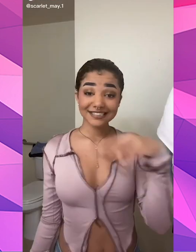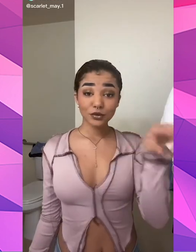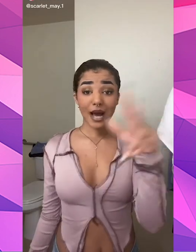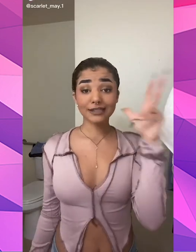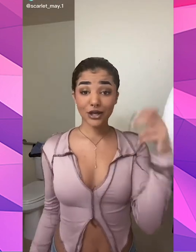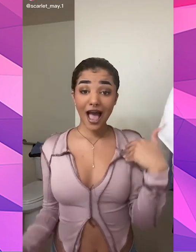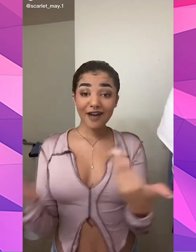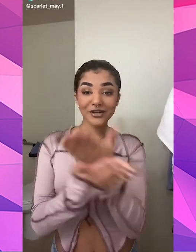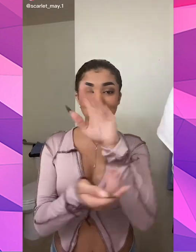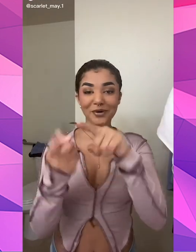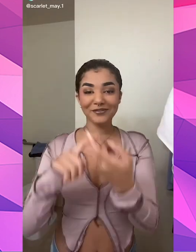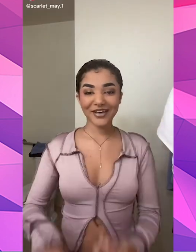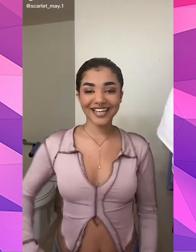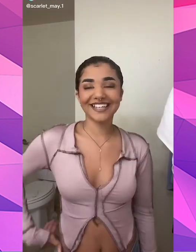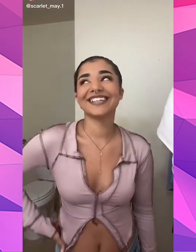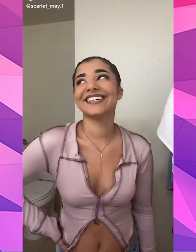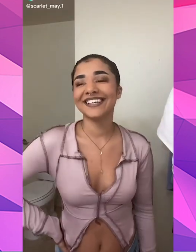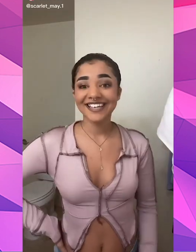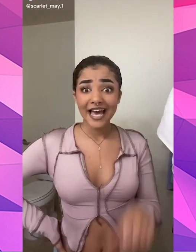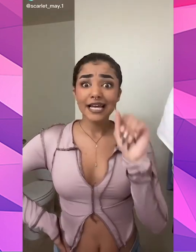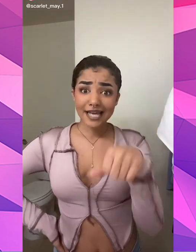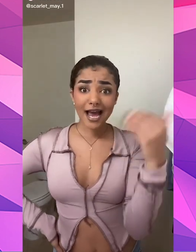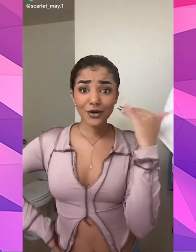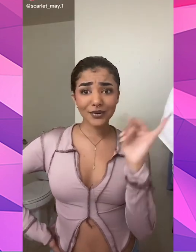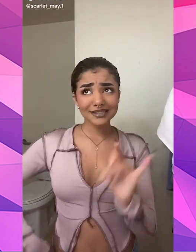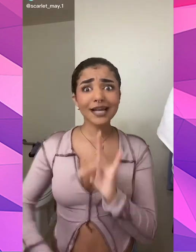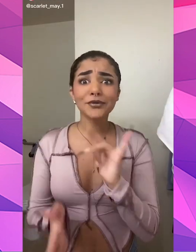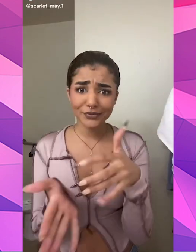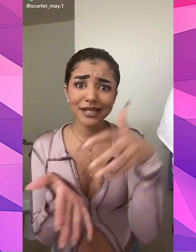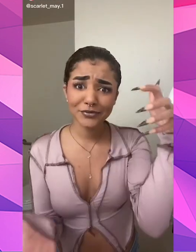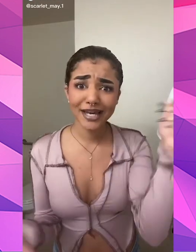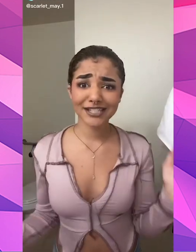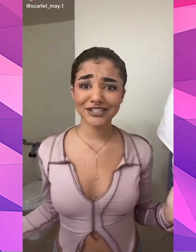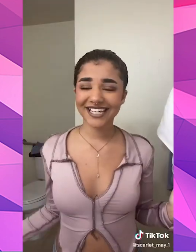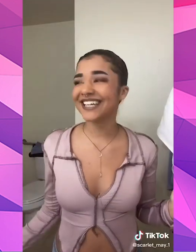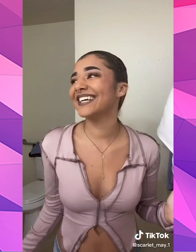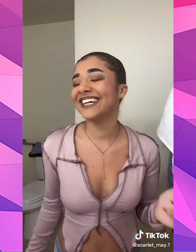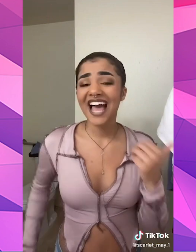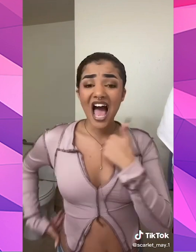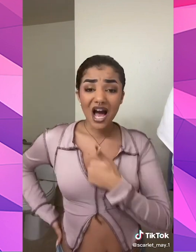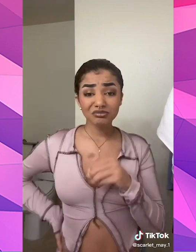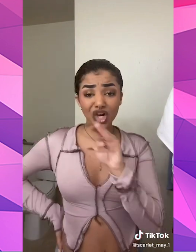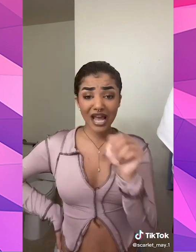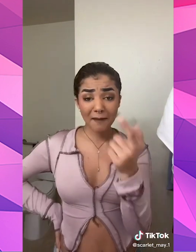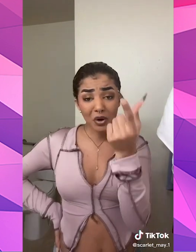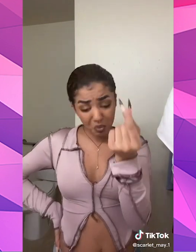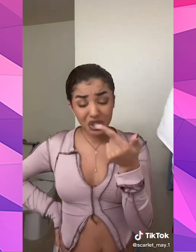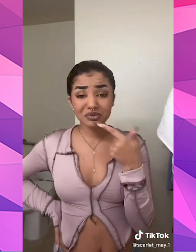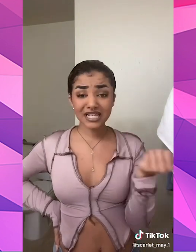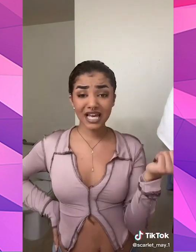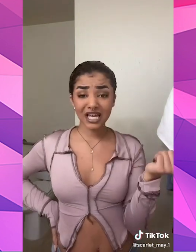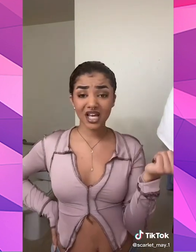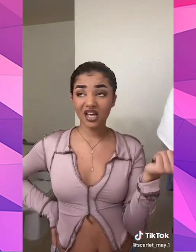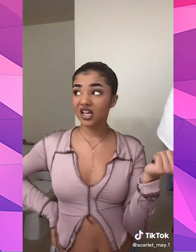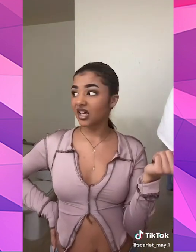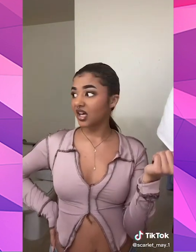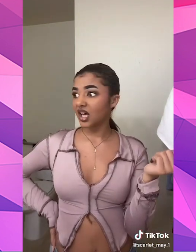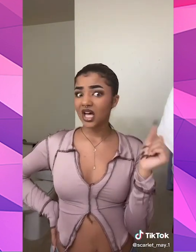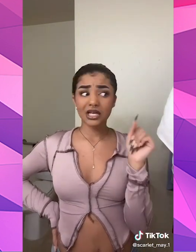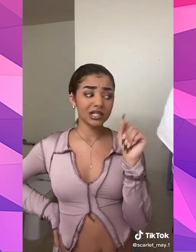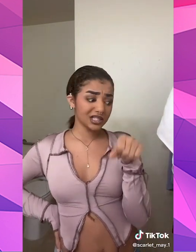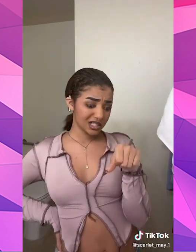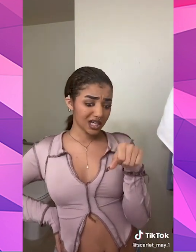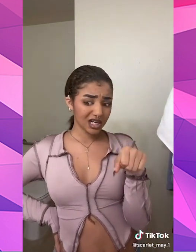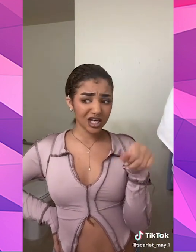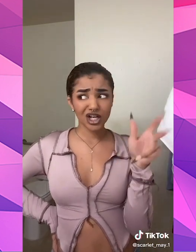Did you guys hear I have a new boyfriend? way Yeah, I know, he's like really rich I'm sorry, Emma, what'd you say? Oh, nothing